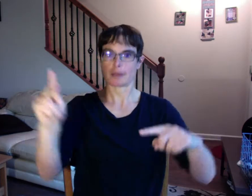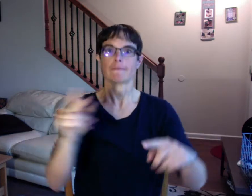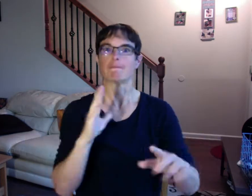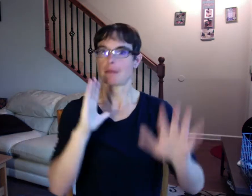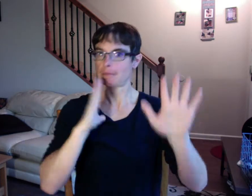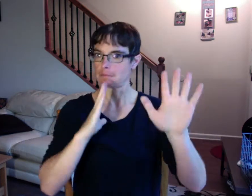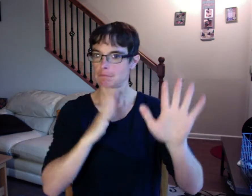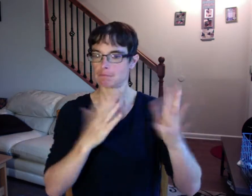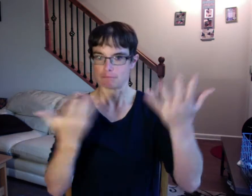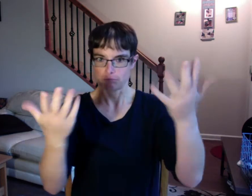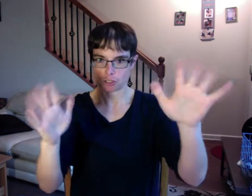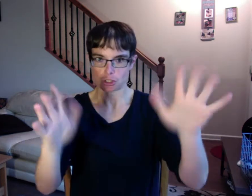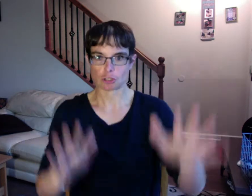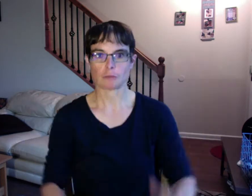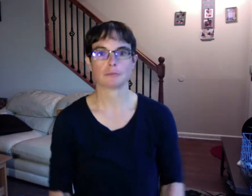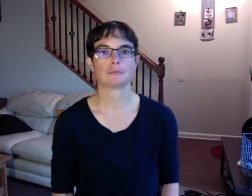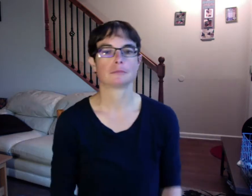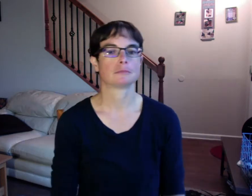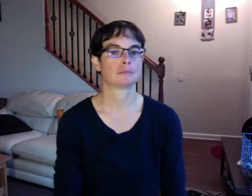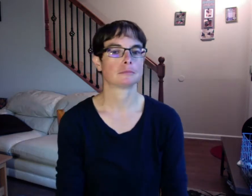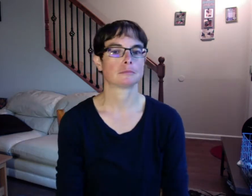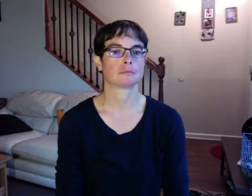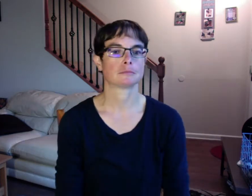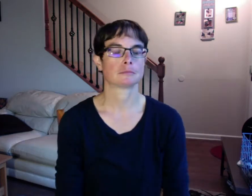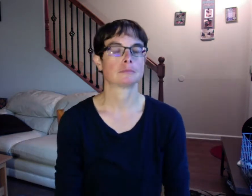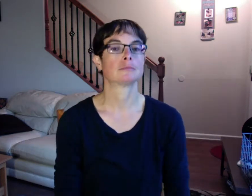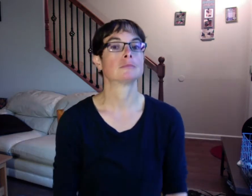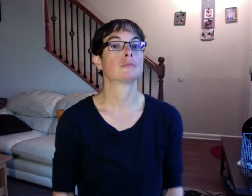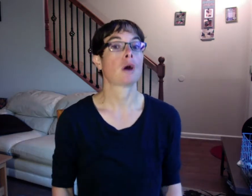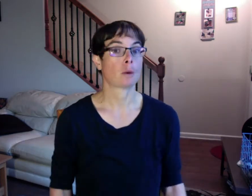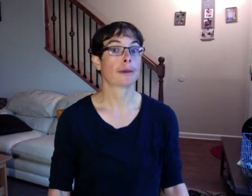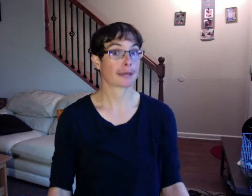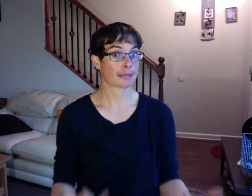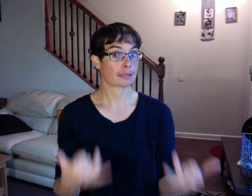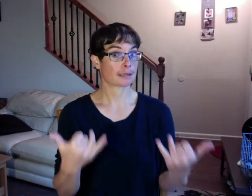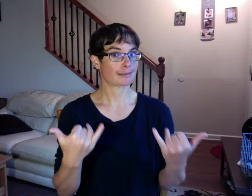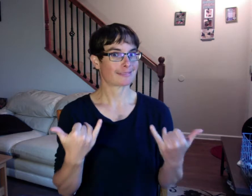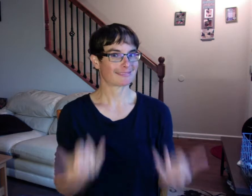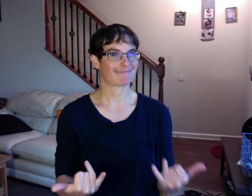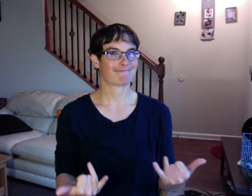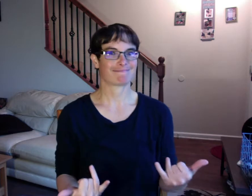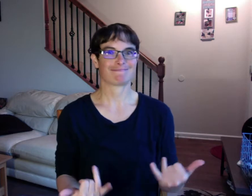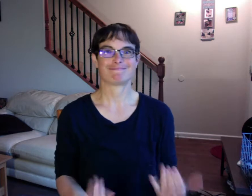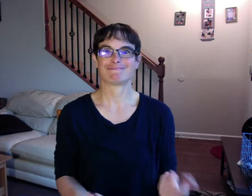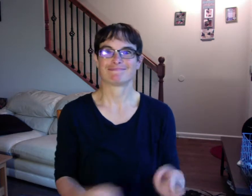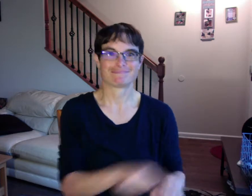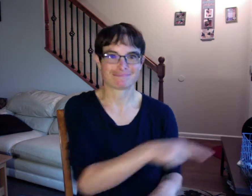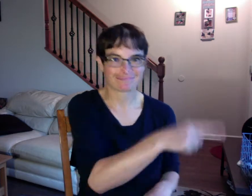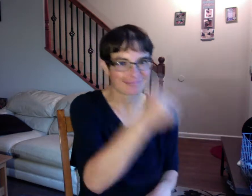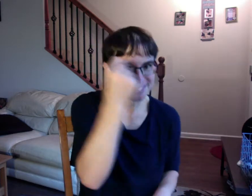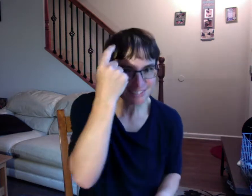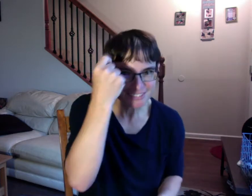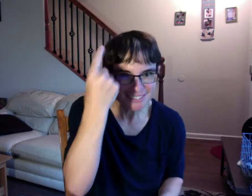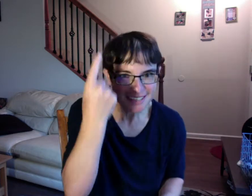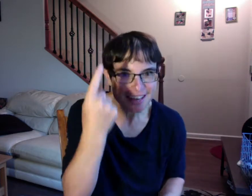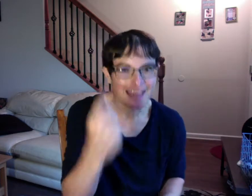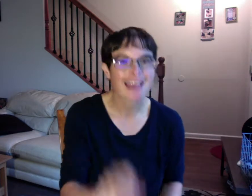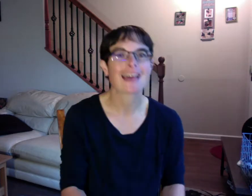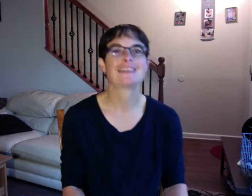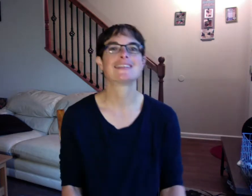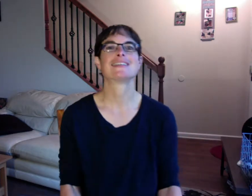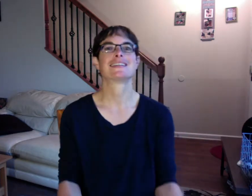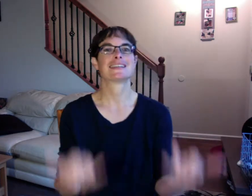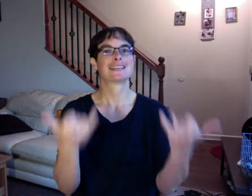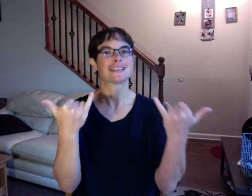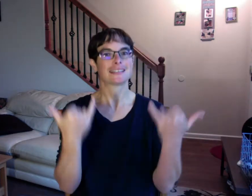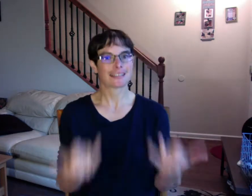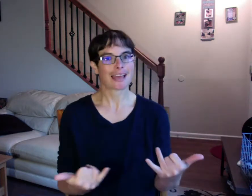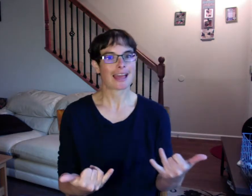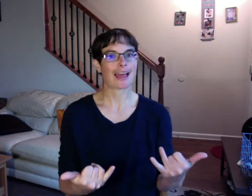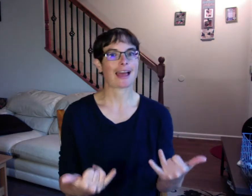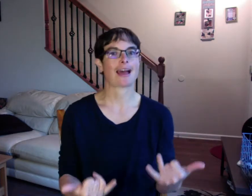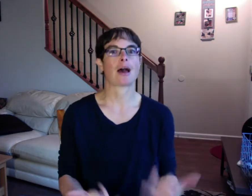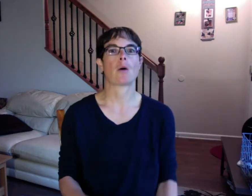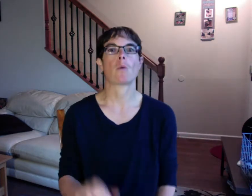seat. Now that you know that, you can find the hypotenuse. We have to do a little bit of math and some calculation.